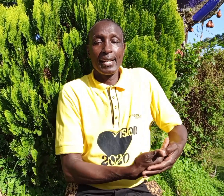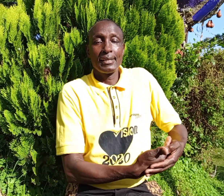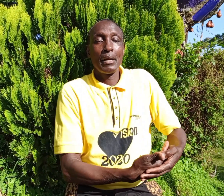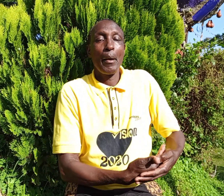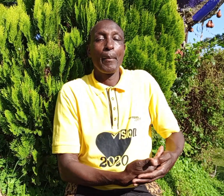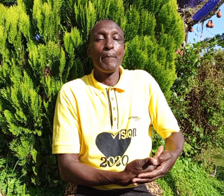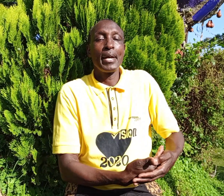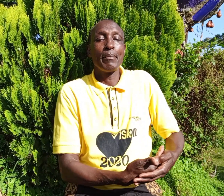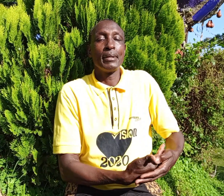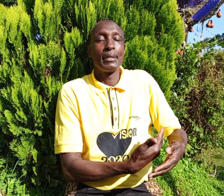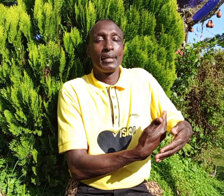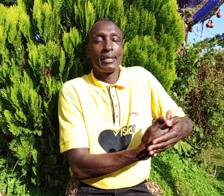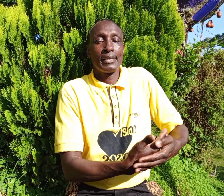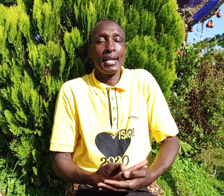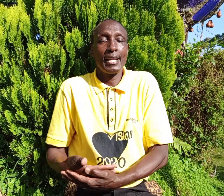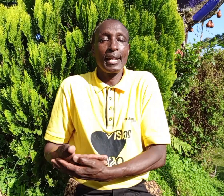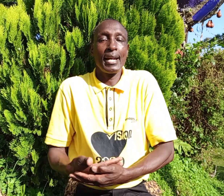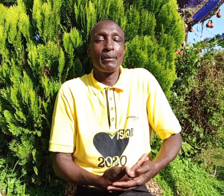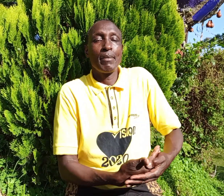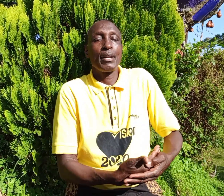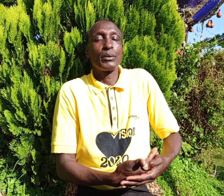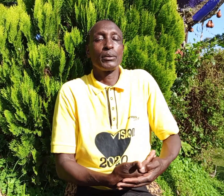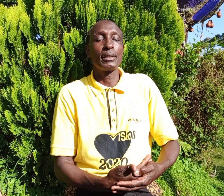Chereret baby. Chereret manyuronik.